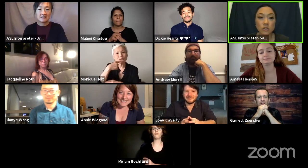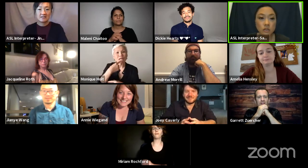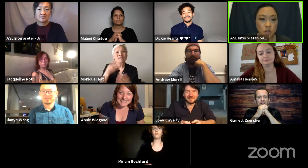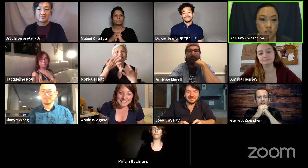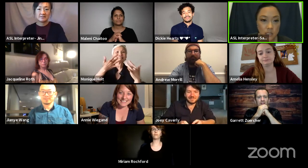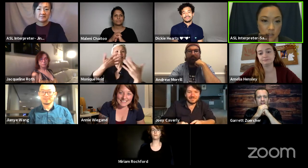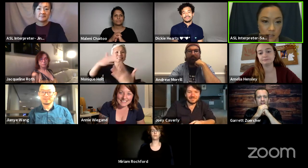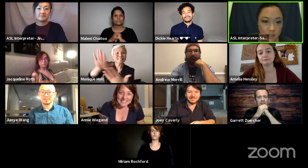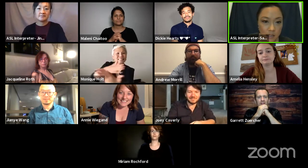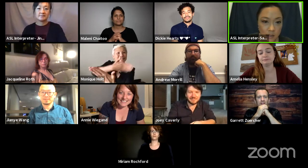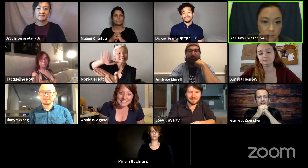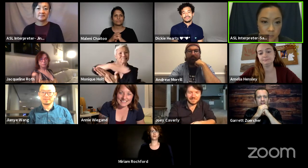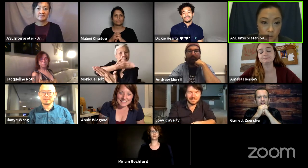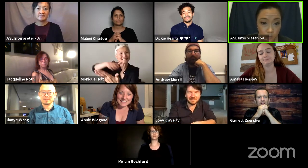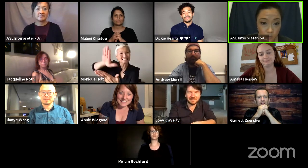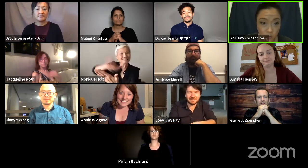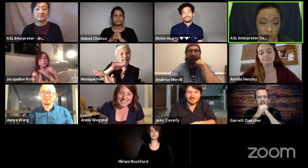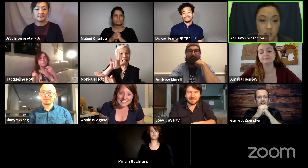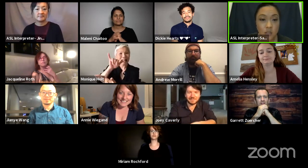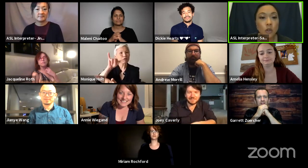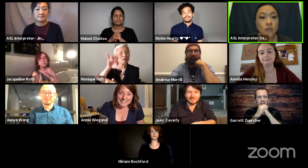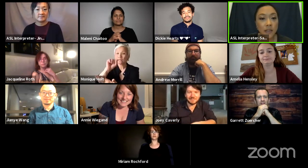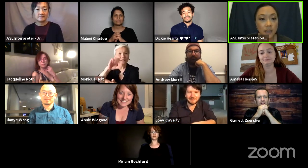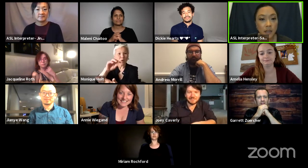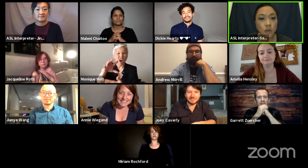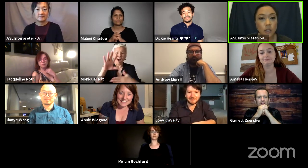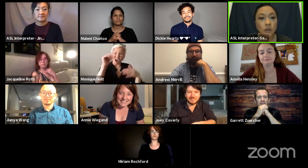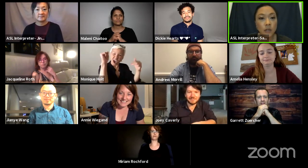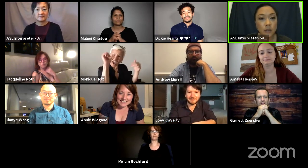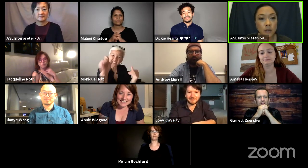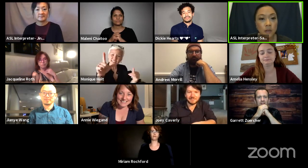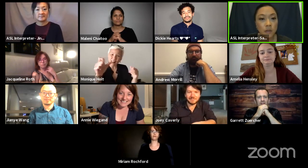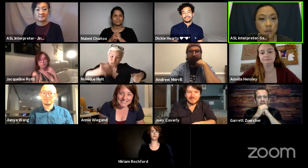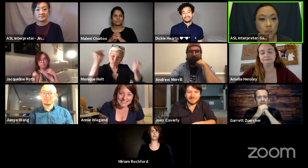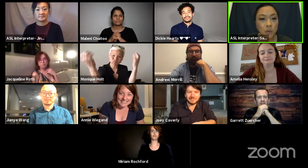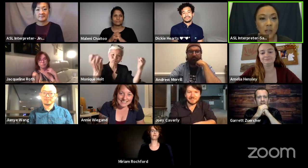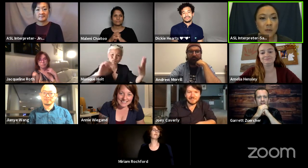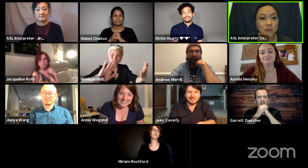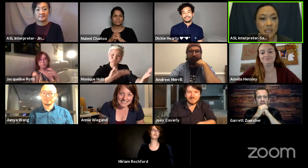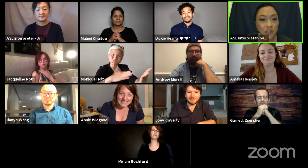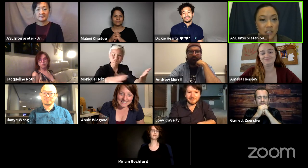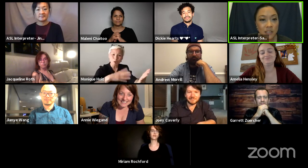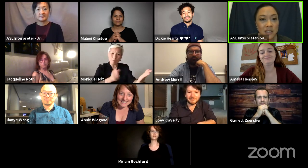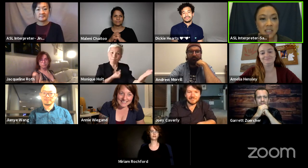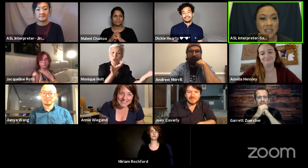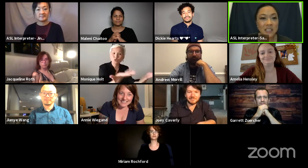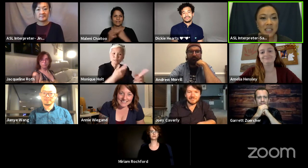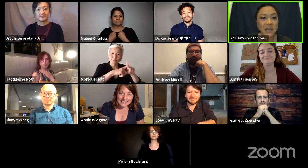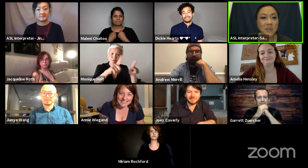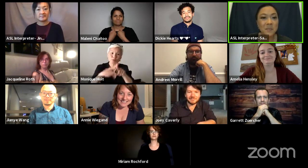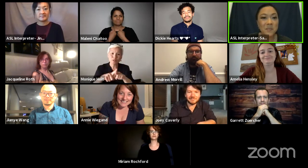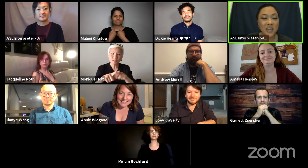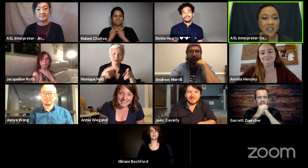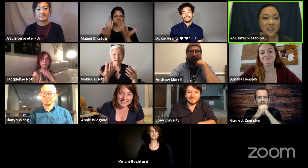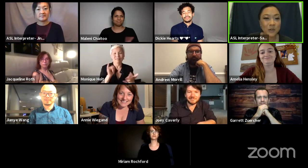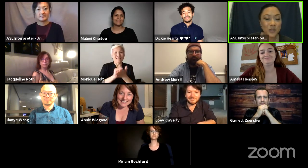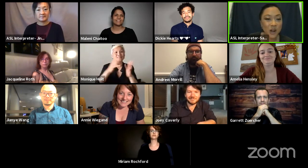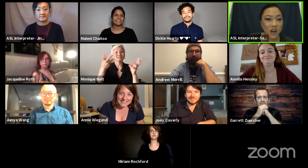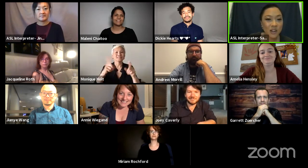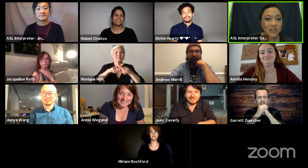she said that sort of like how hearing people have lyrics and in their songs